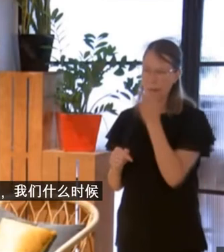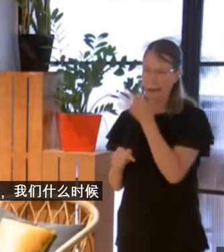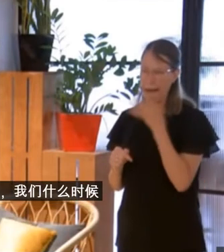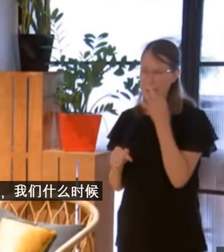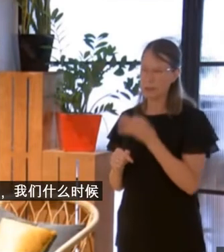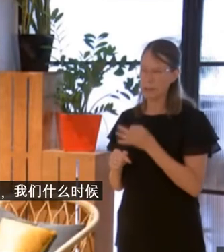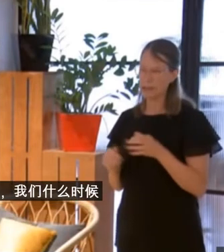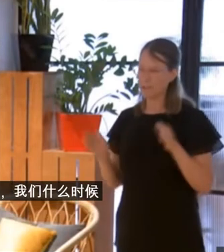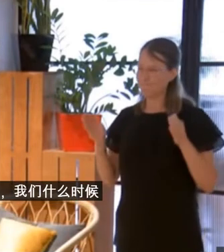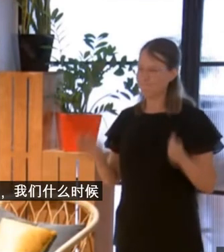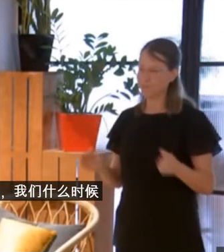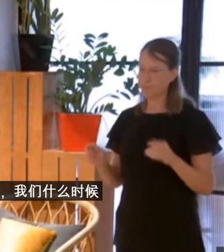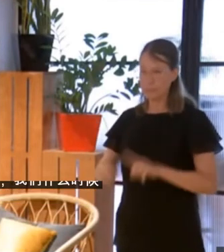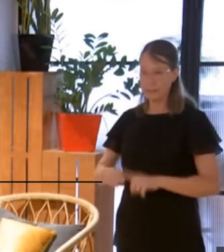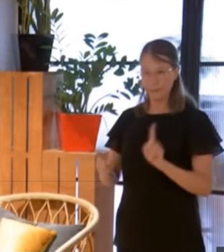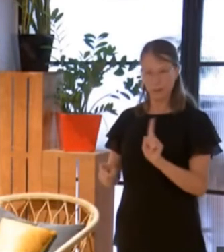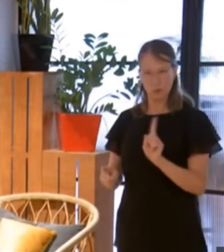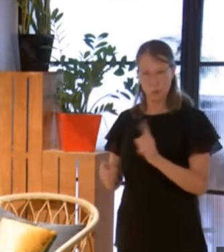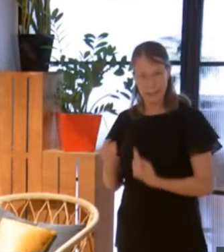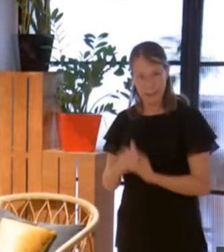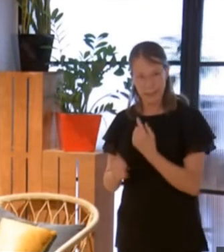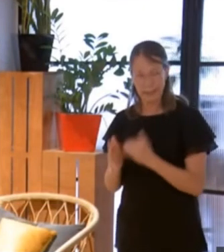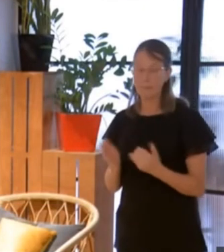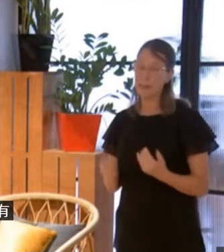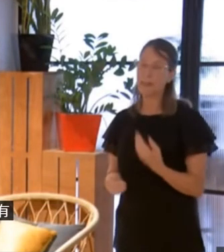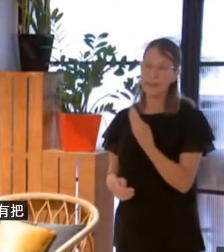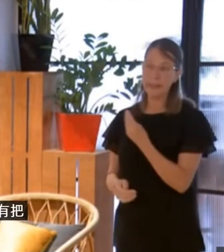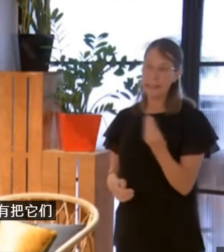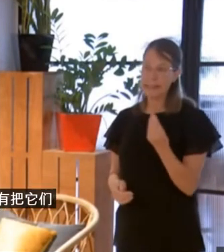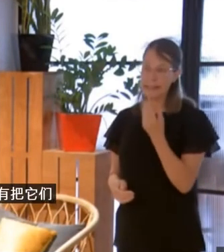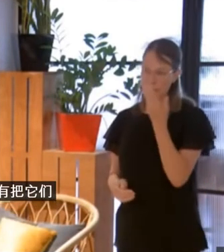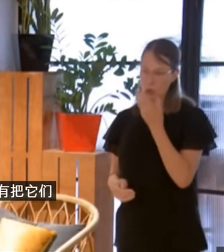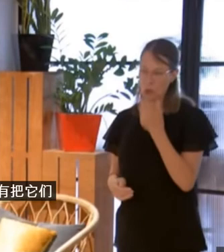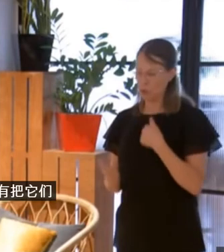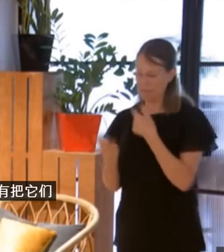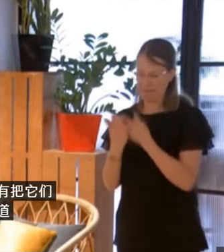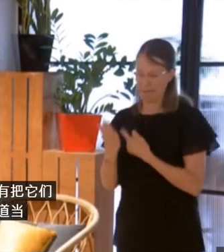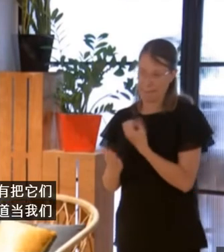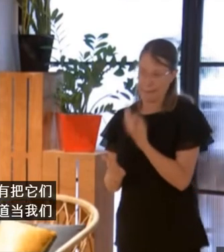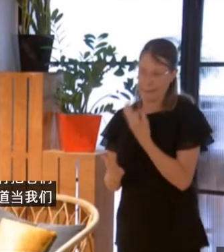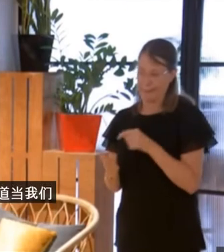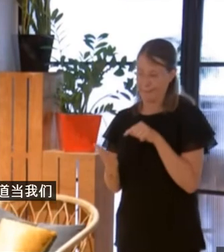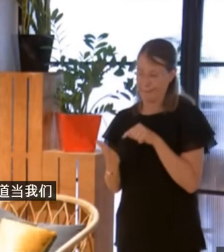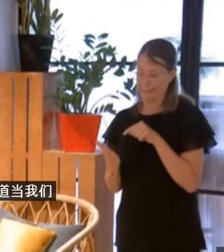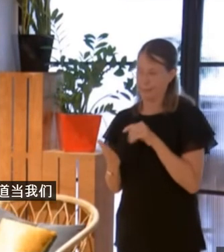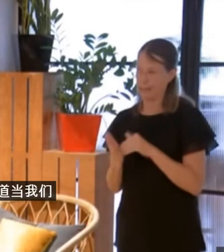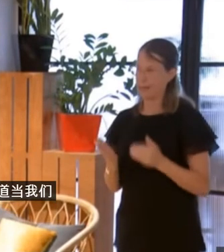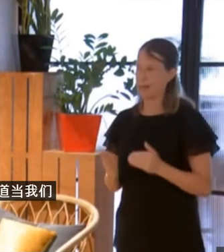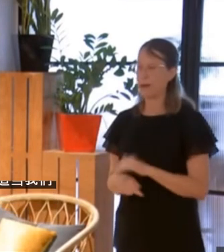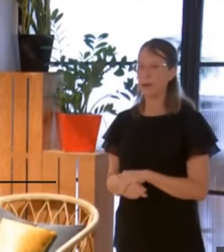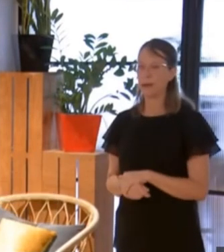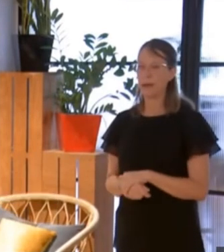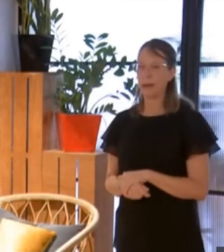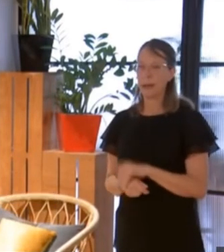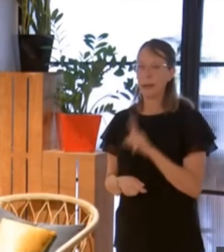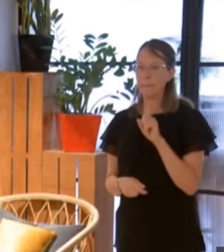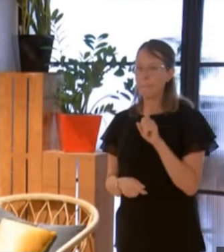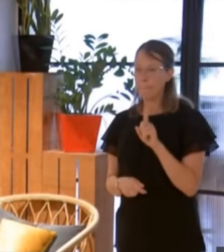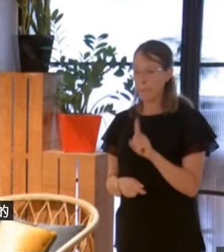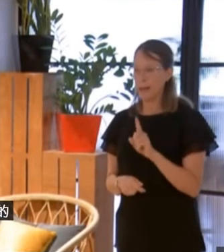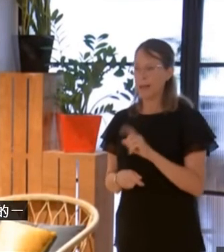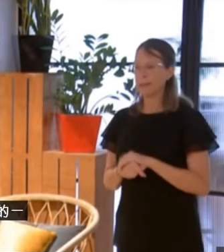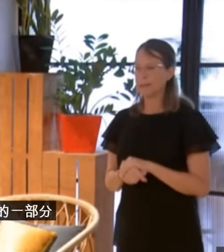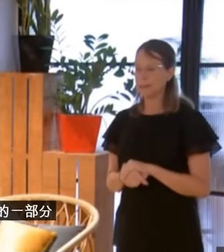we move out of trials? There's a number of schools, and I haven't got them in front of me, that I know when we announced this reform